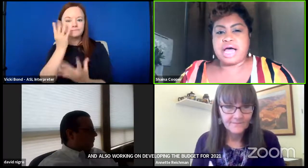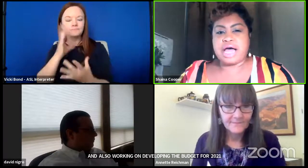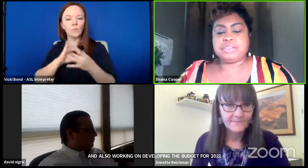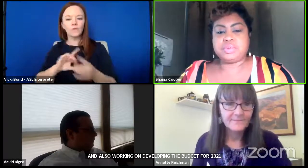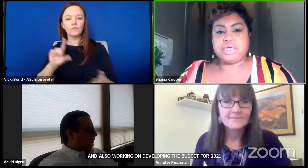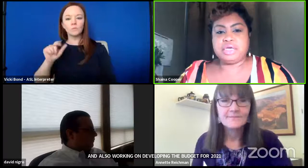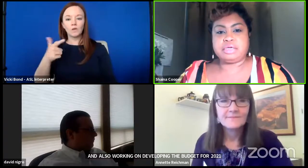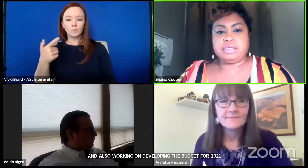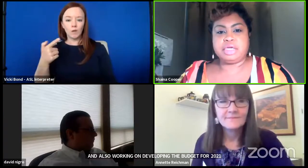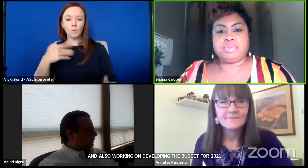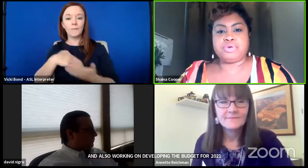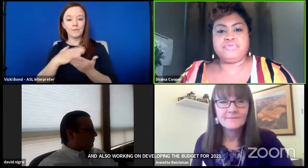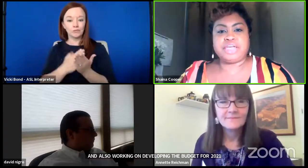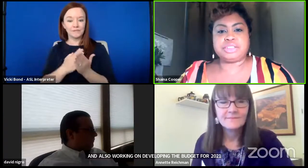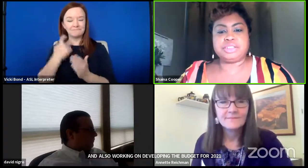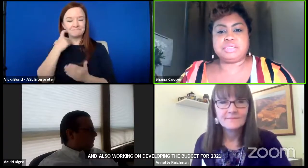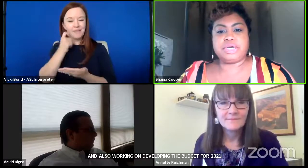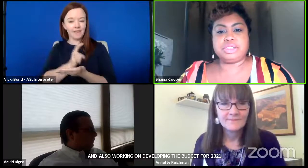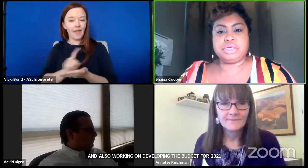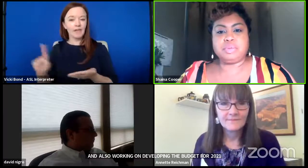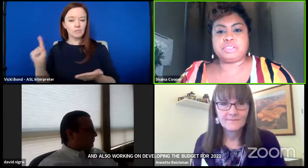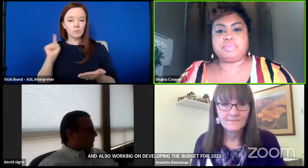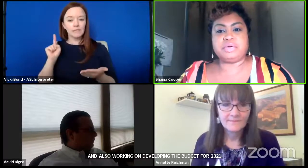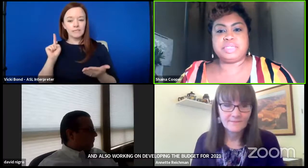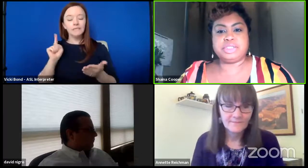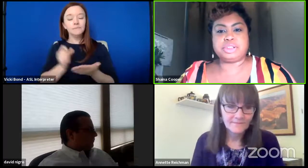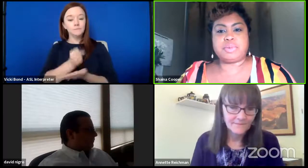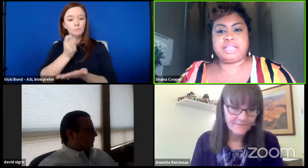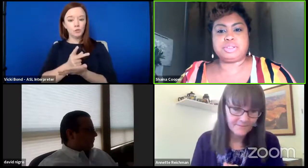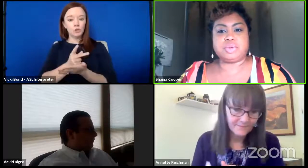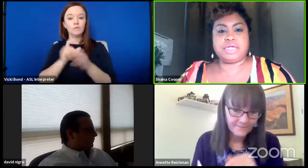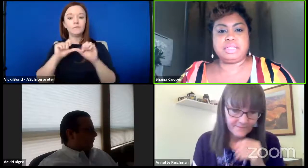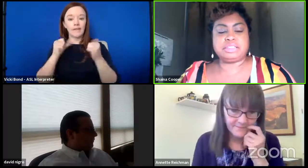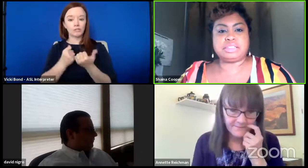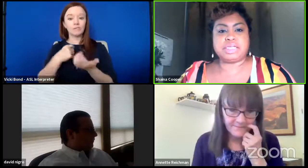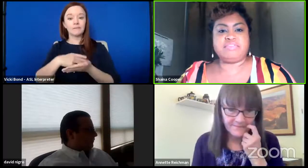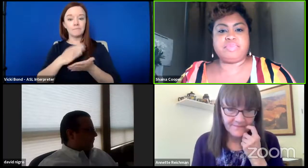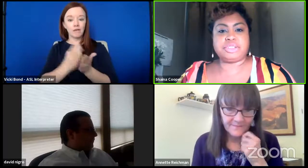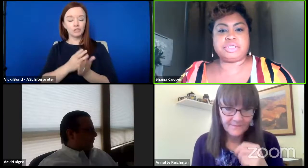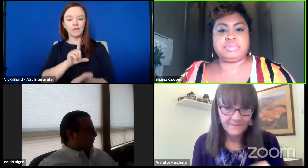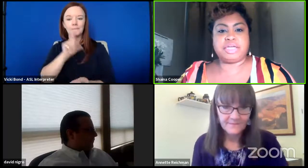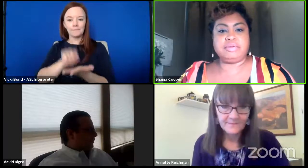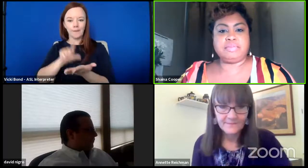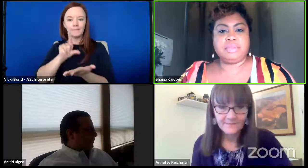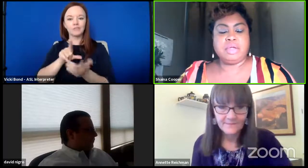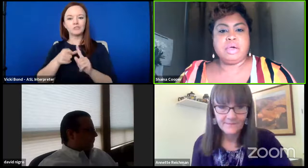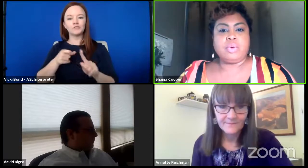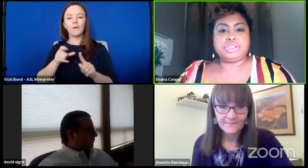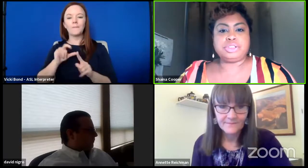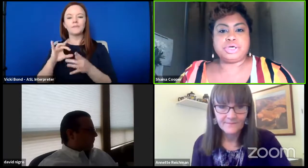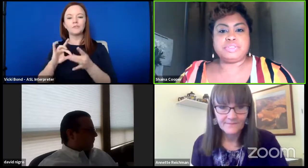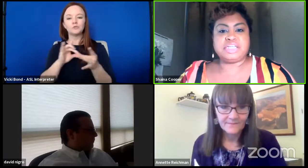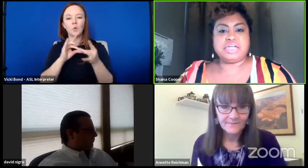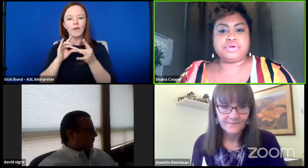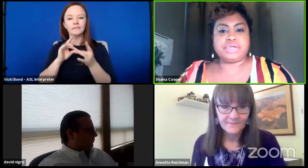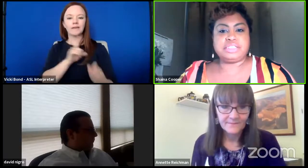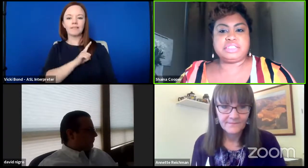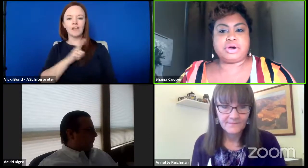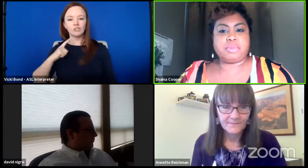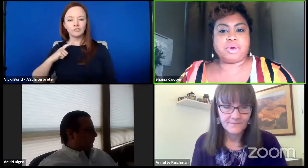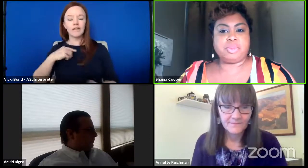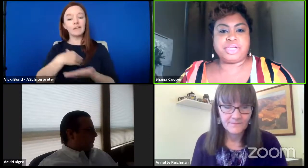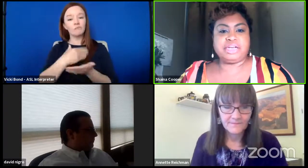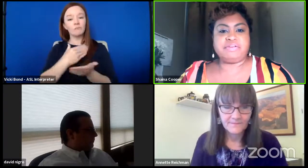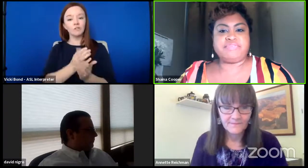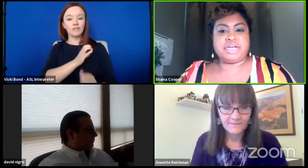Just last week, the approved agency budget was published by the Joint Legislative Budget Committee, which shows an